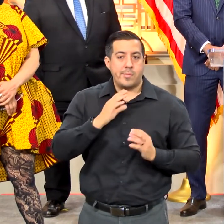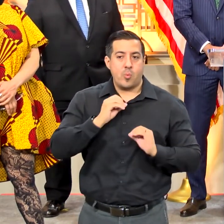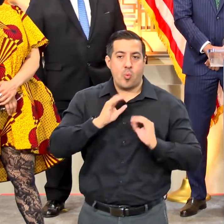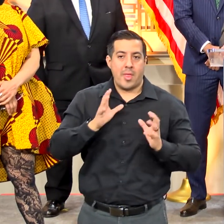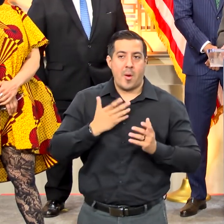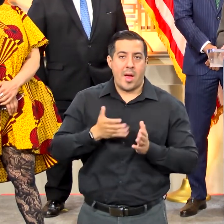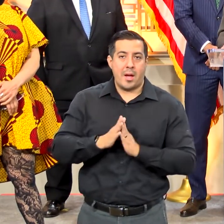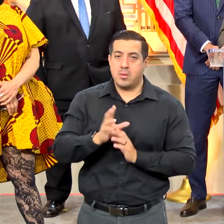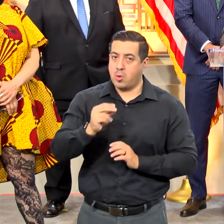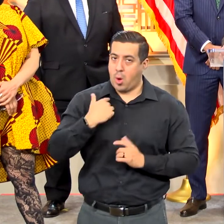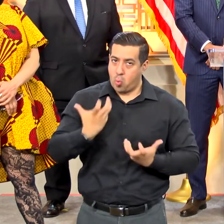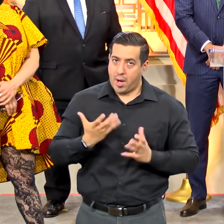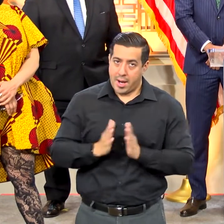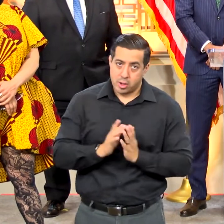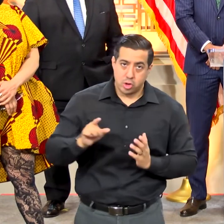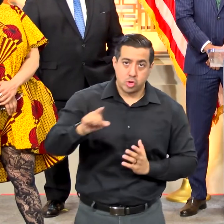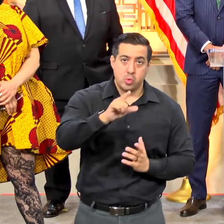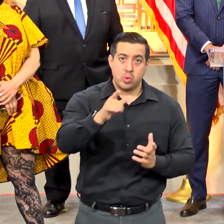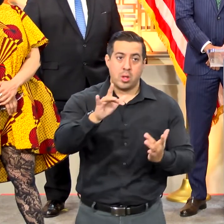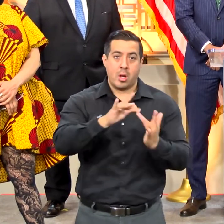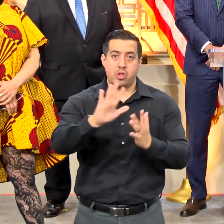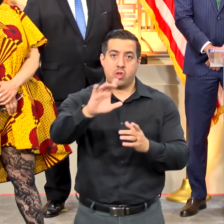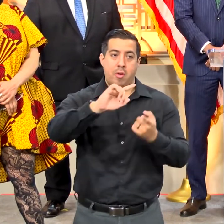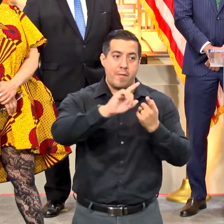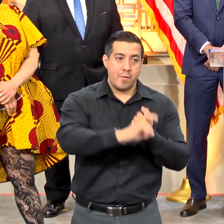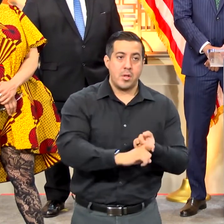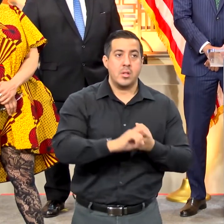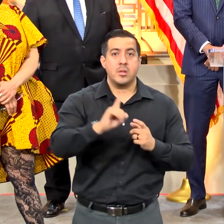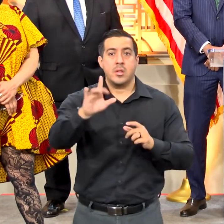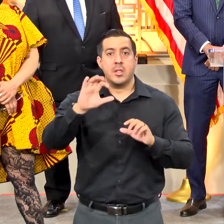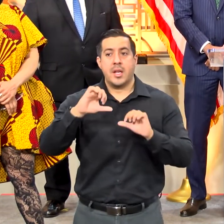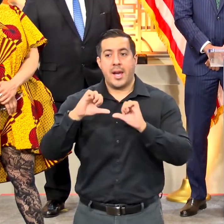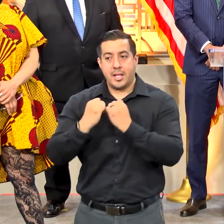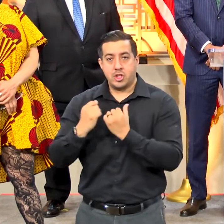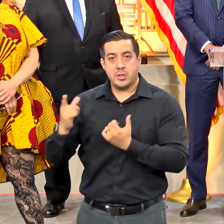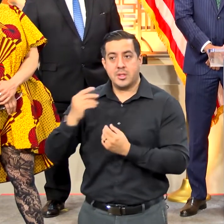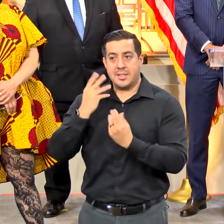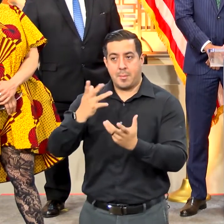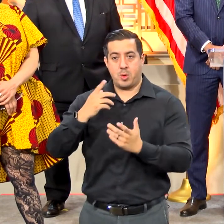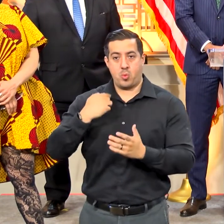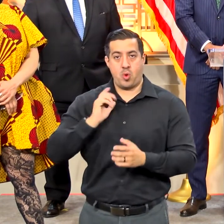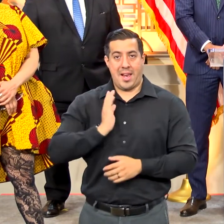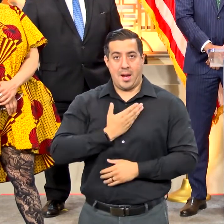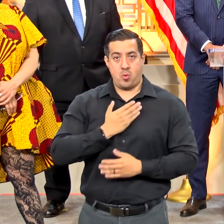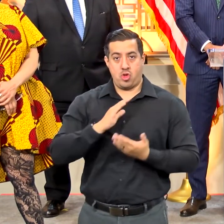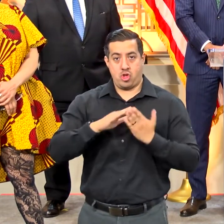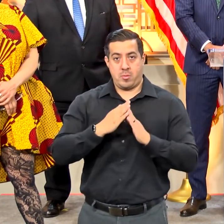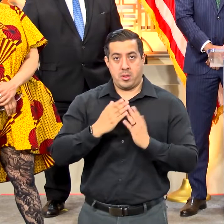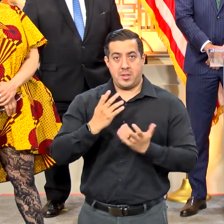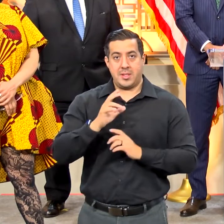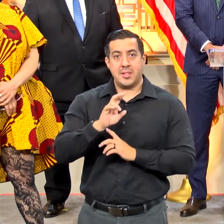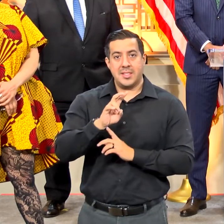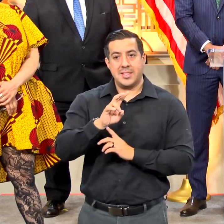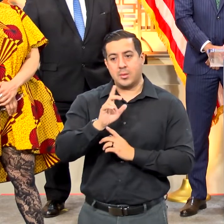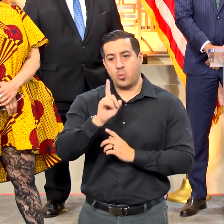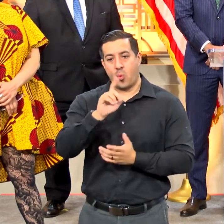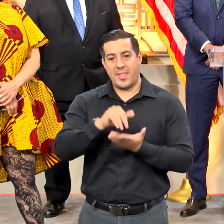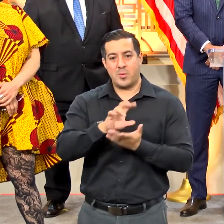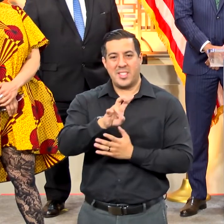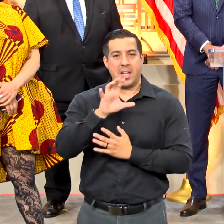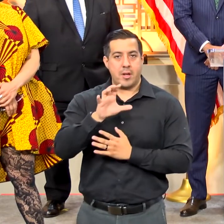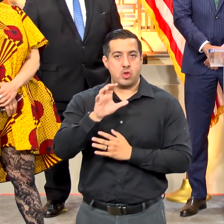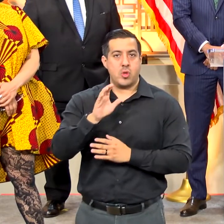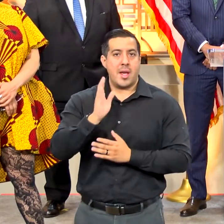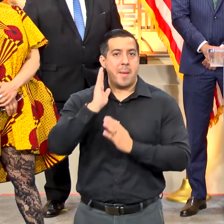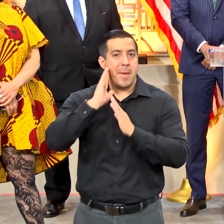is to contact your friends in the apartment industry and tell them our community needs 1,700 additional one-bedroom